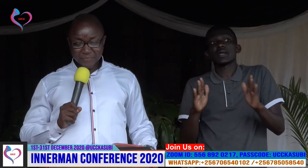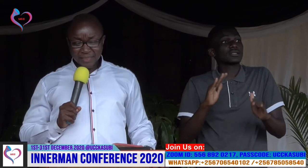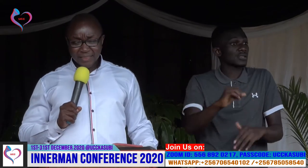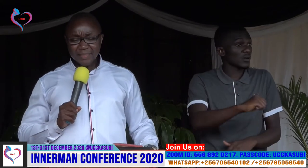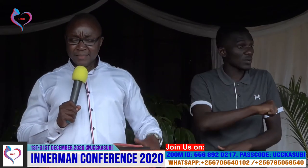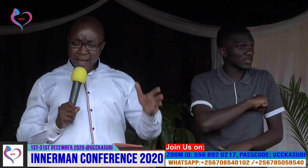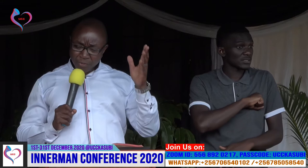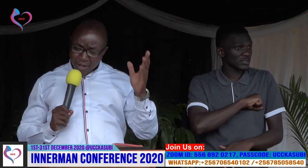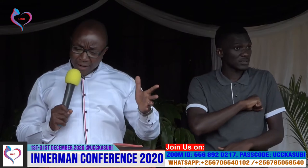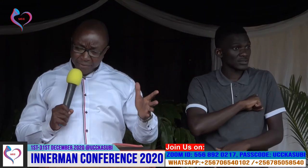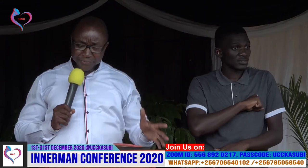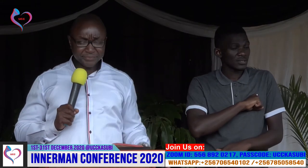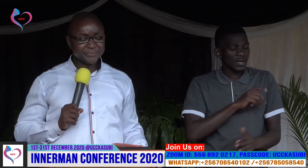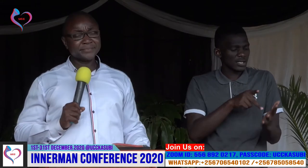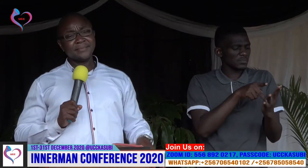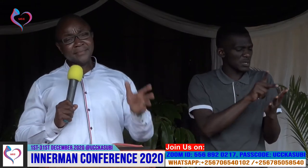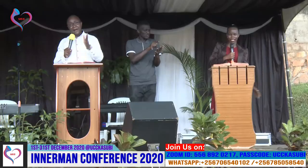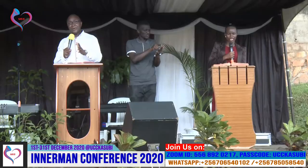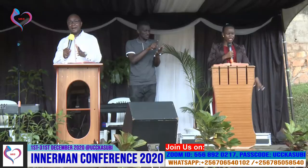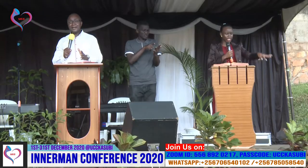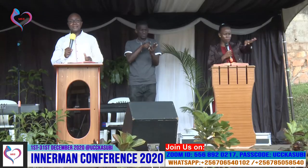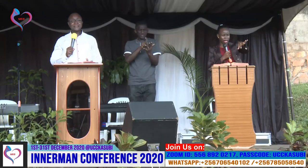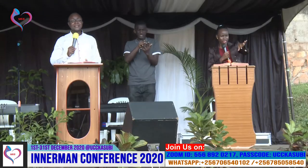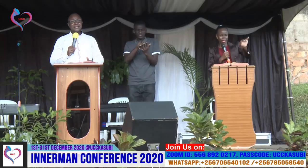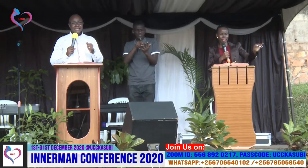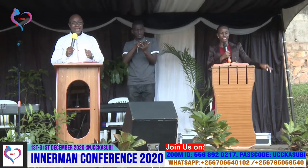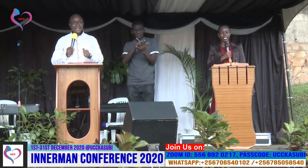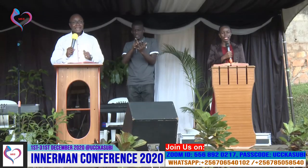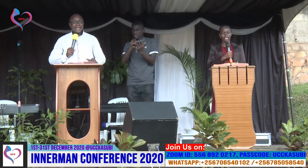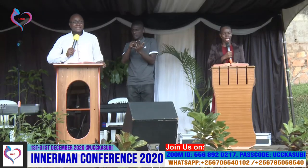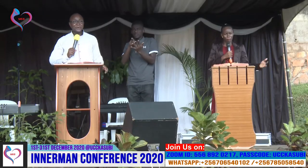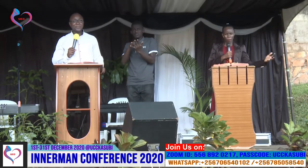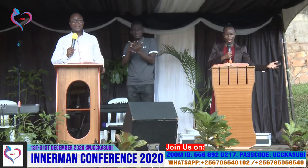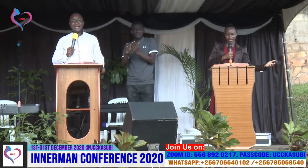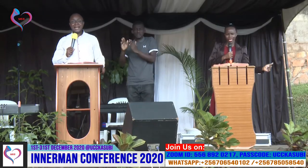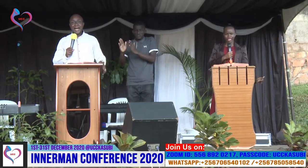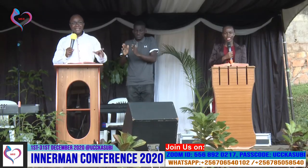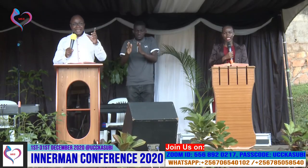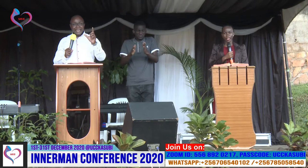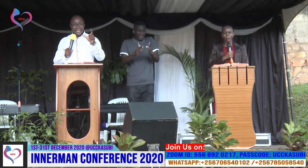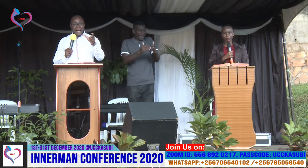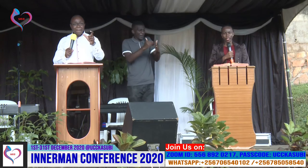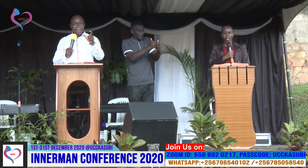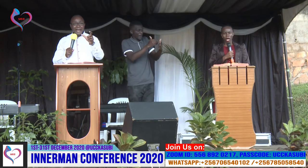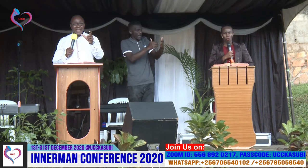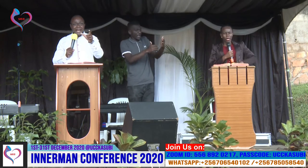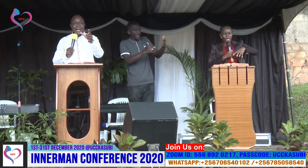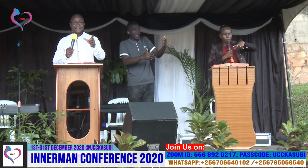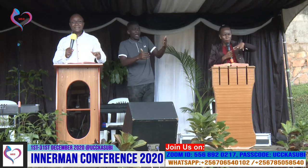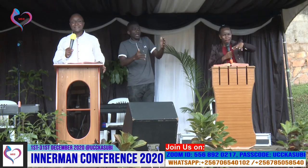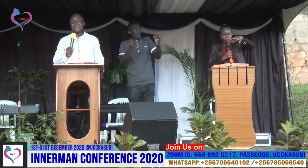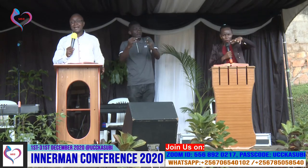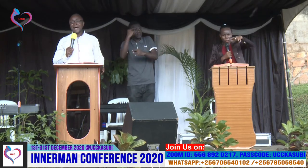prepared themselves for the weddings. They buy this. They buy this. They prepare that. When